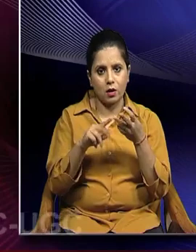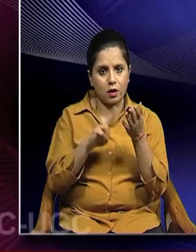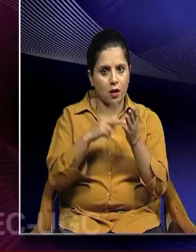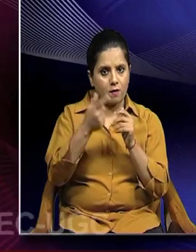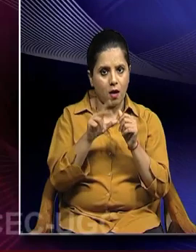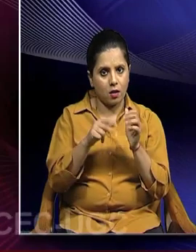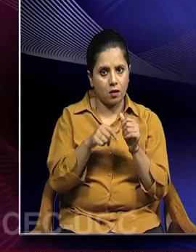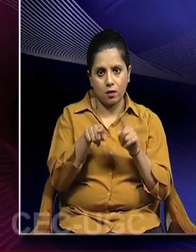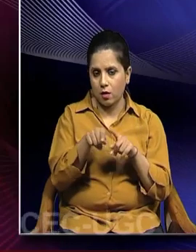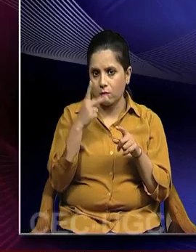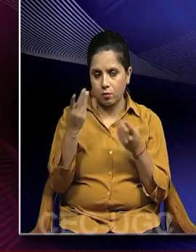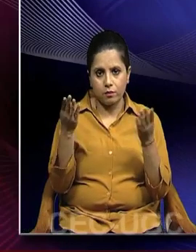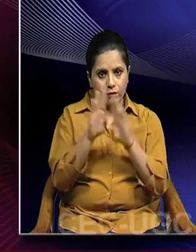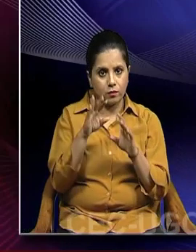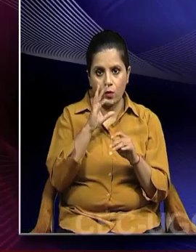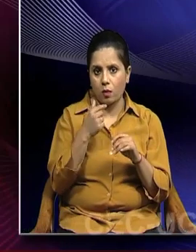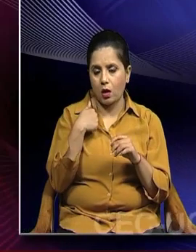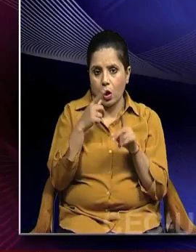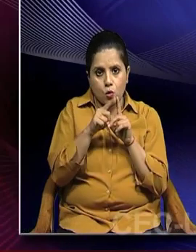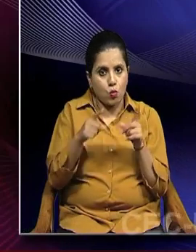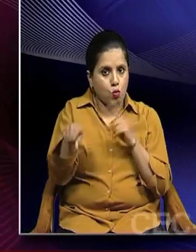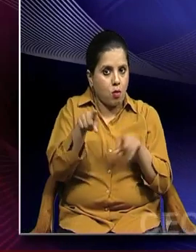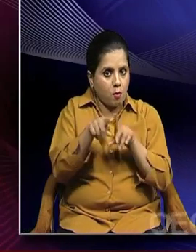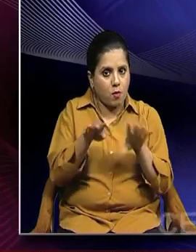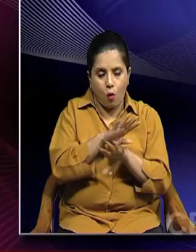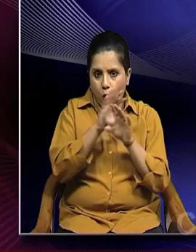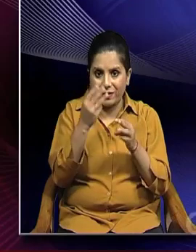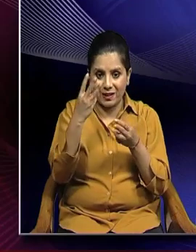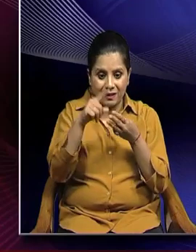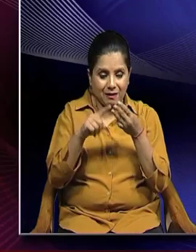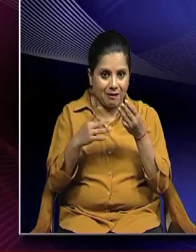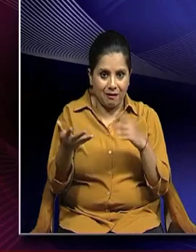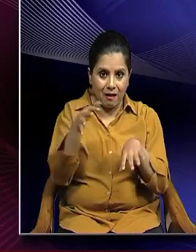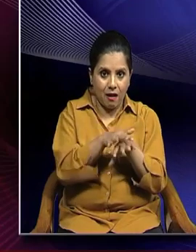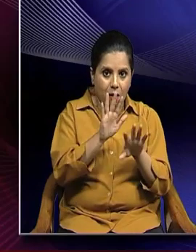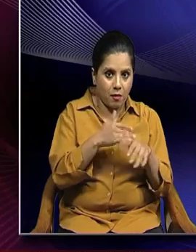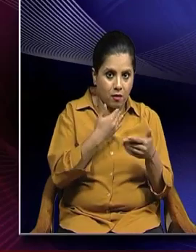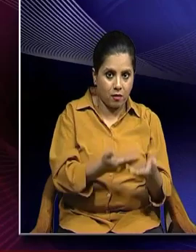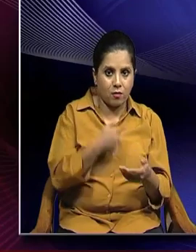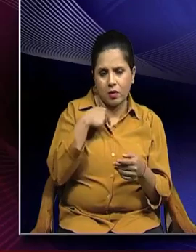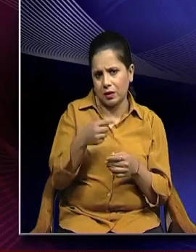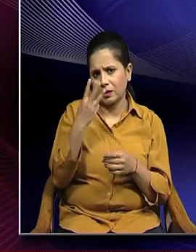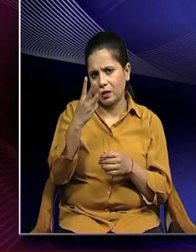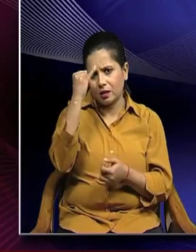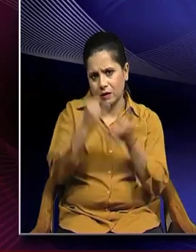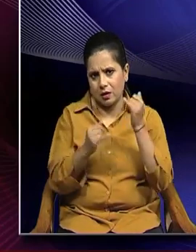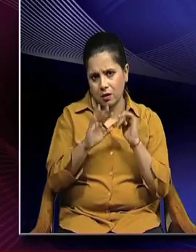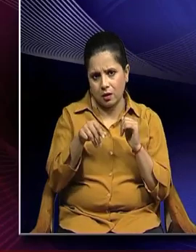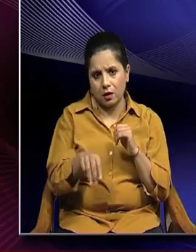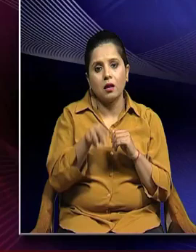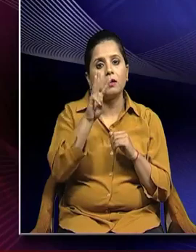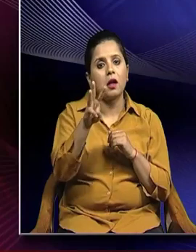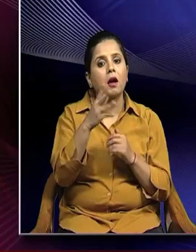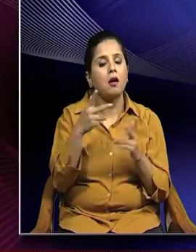So in this way, if we implement all three here, again we are ending with the three, that is three